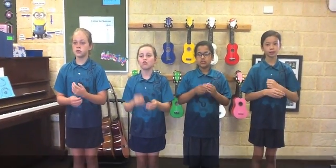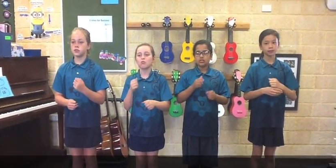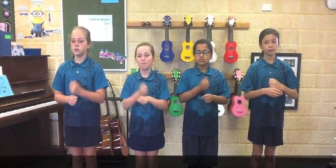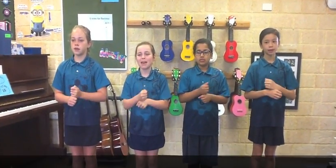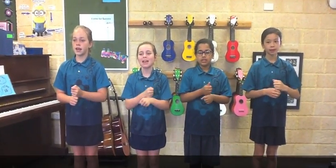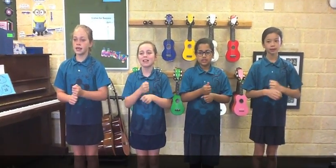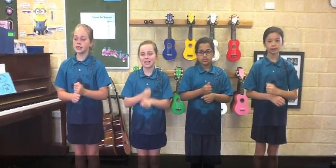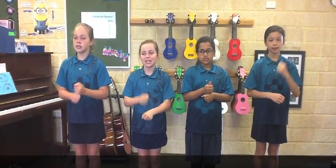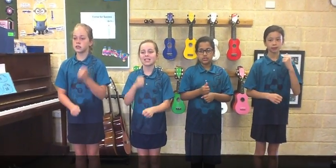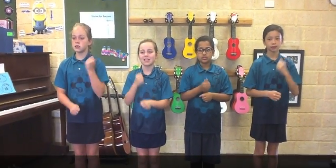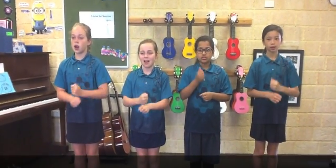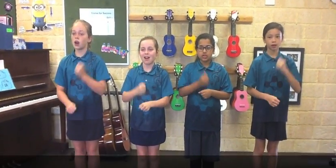to make